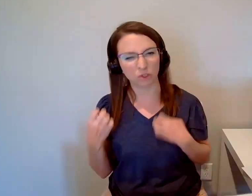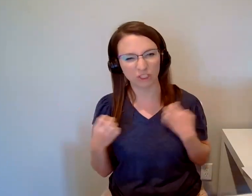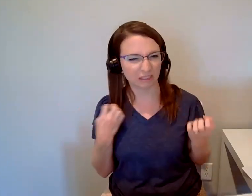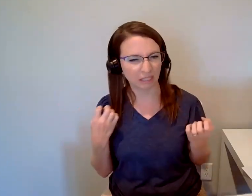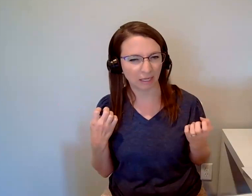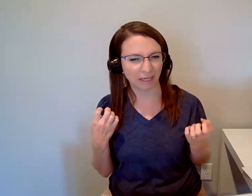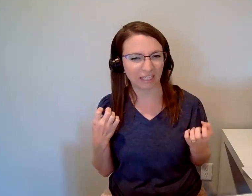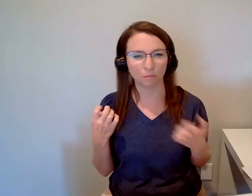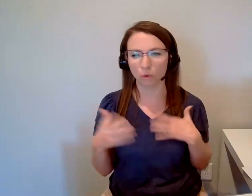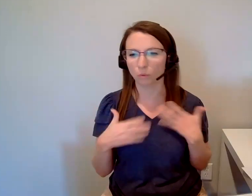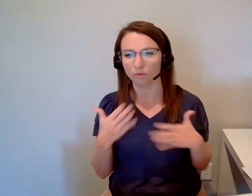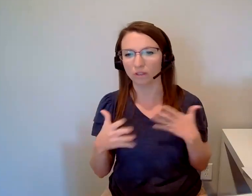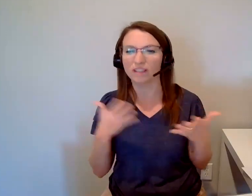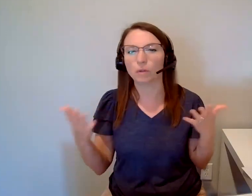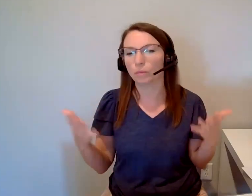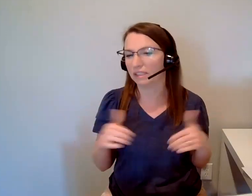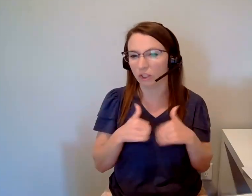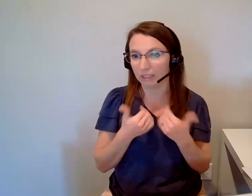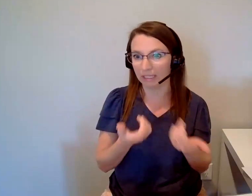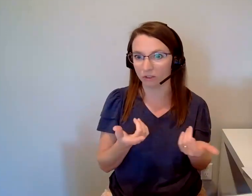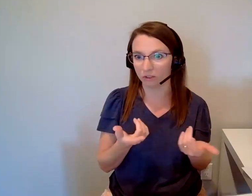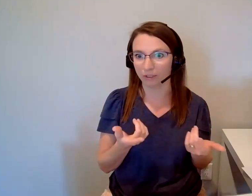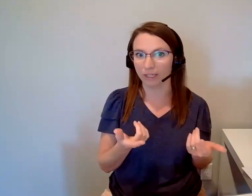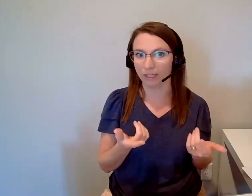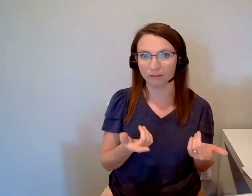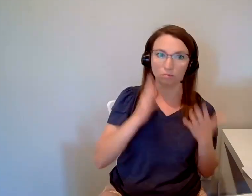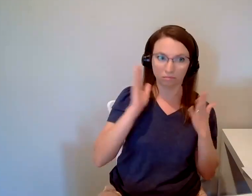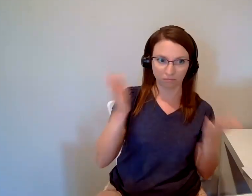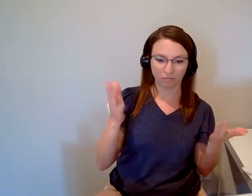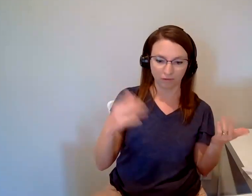emotion signs, more different ways that you can answer that. So